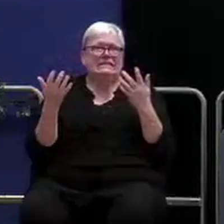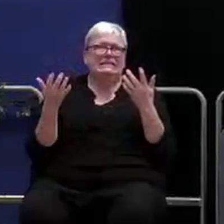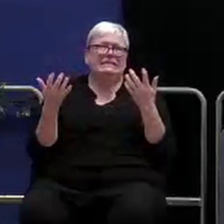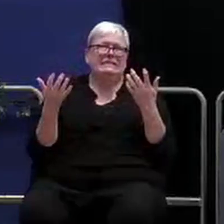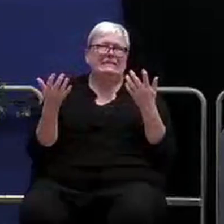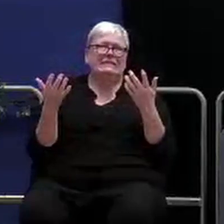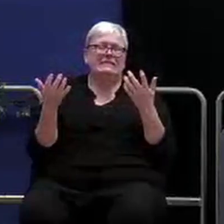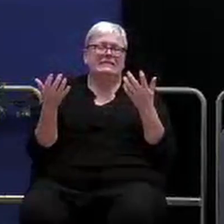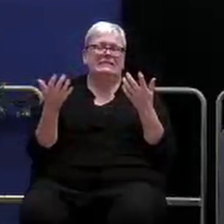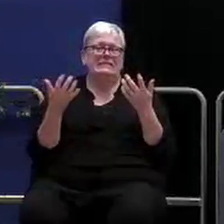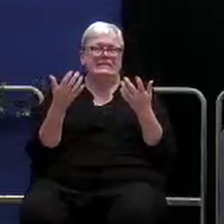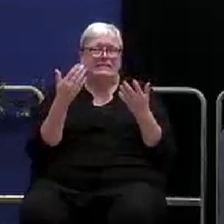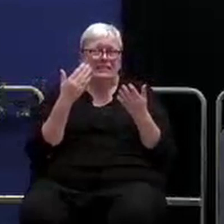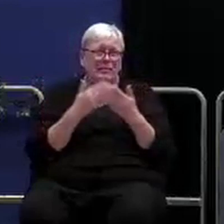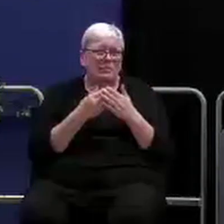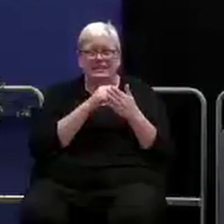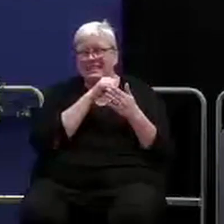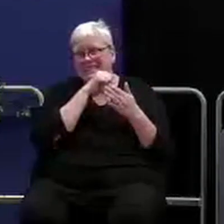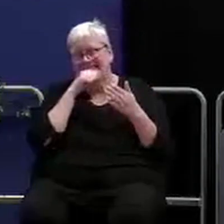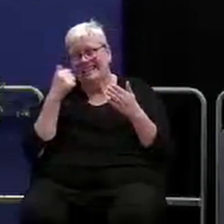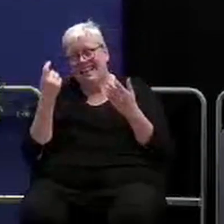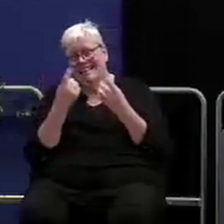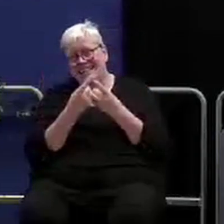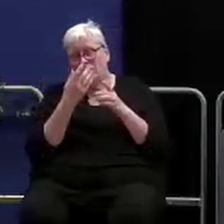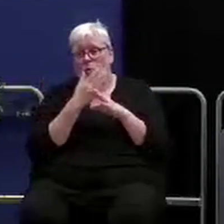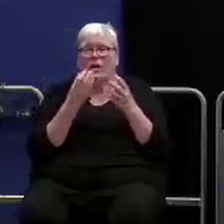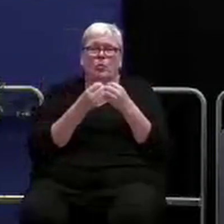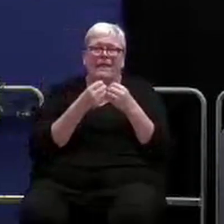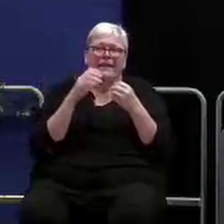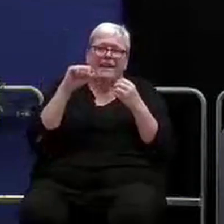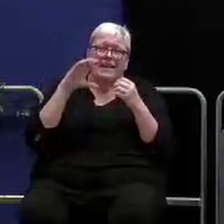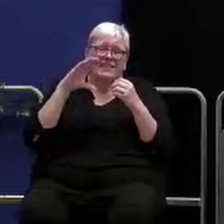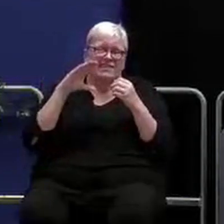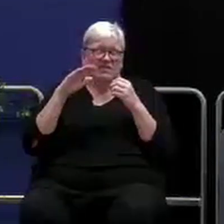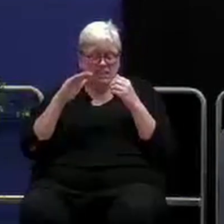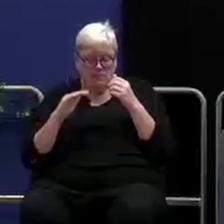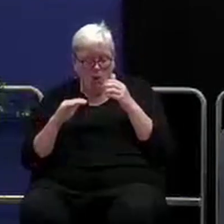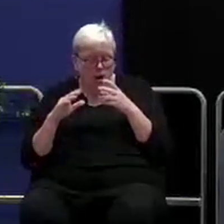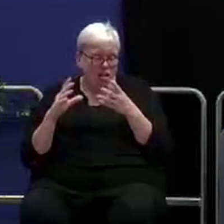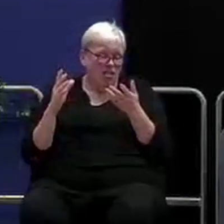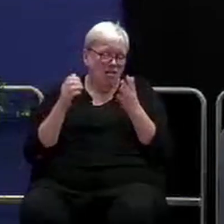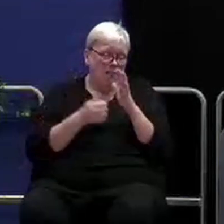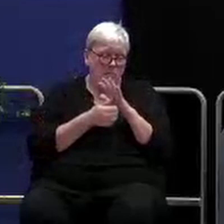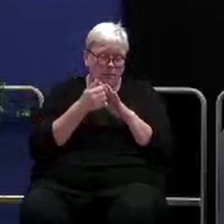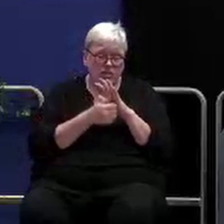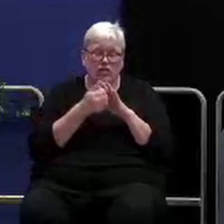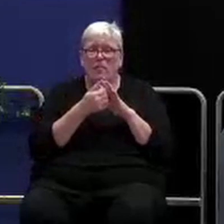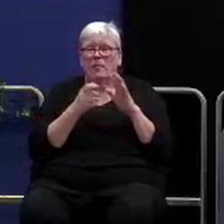But it's the nice thing of working with a small publisher. But in general, I think the thing